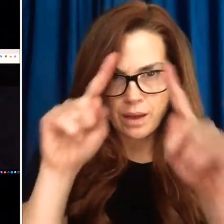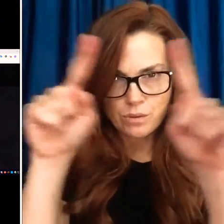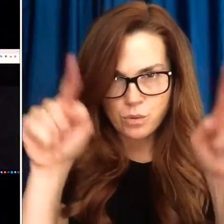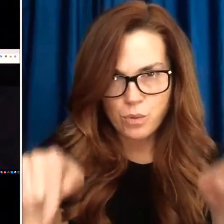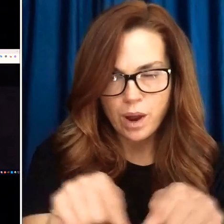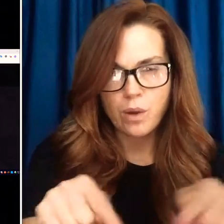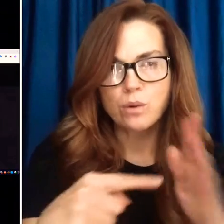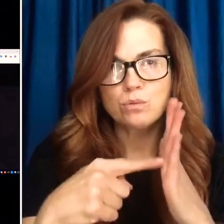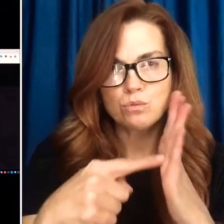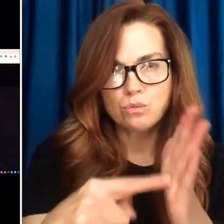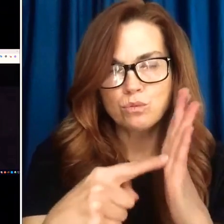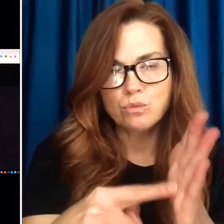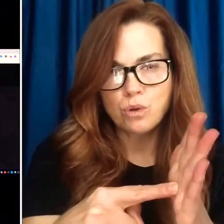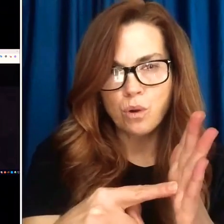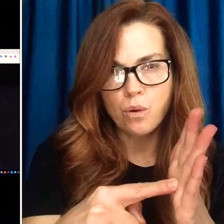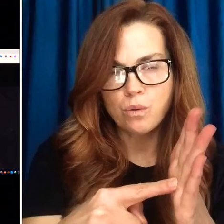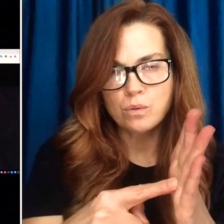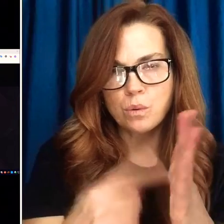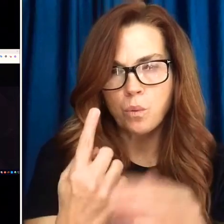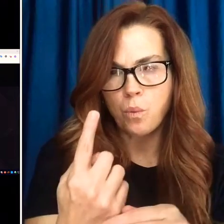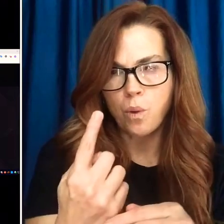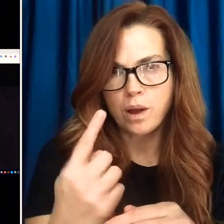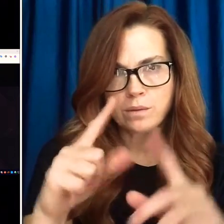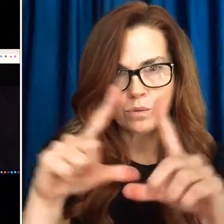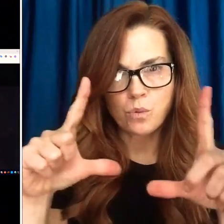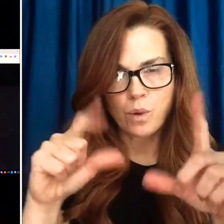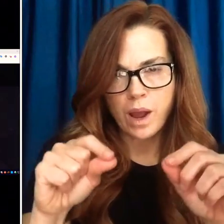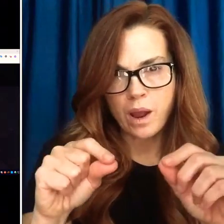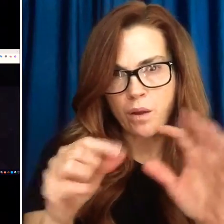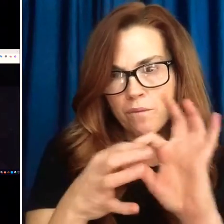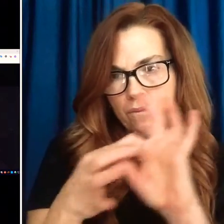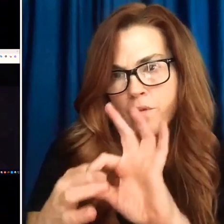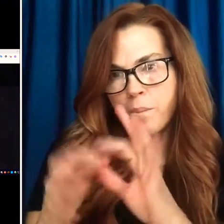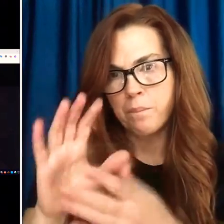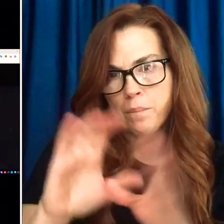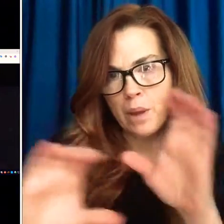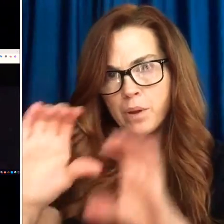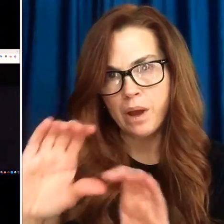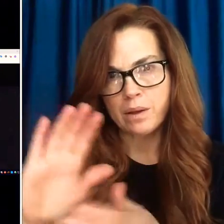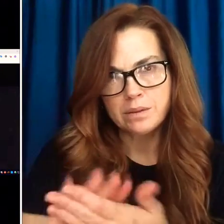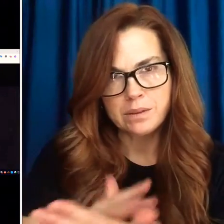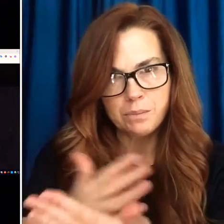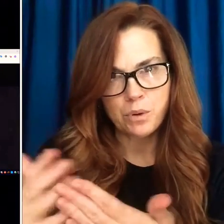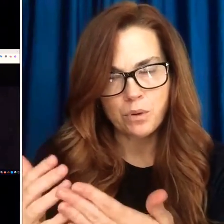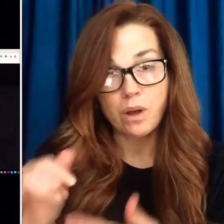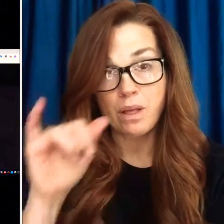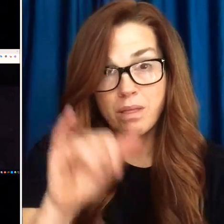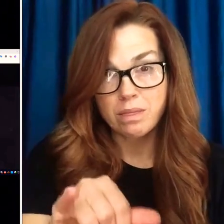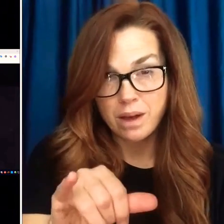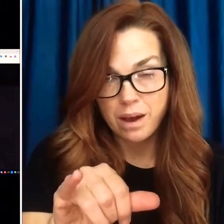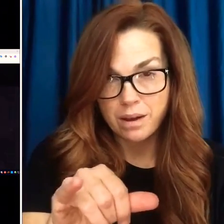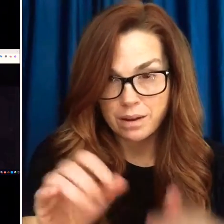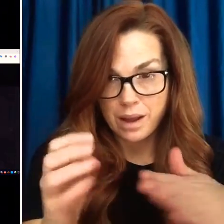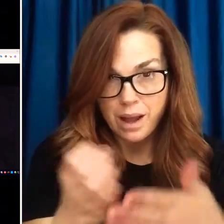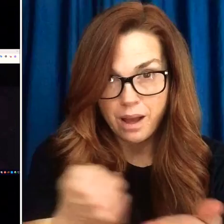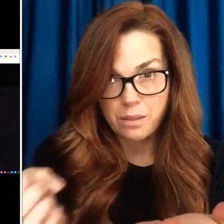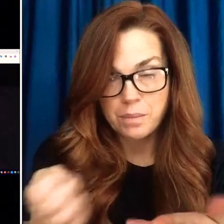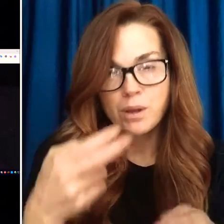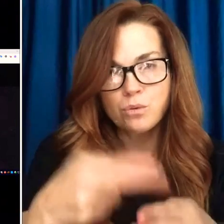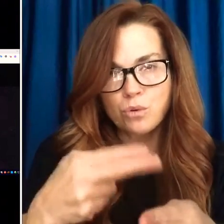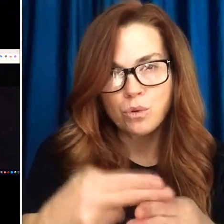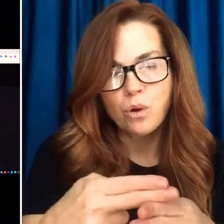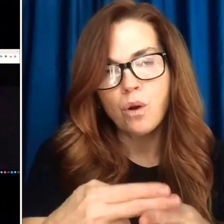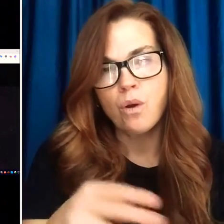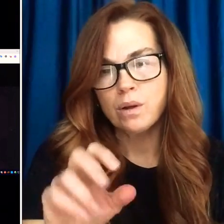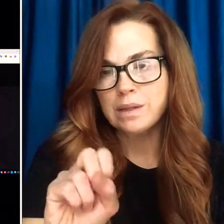tile from the periodic table right here. This element is called silver. So the